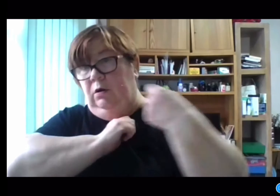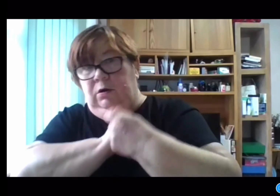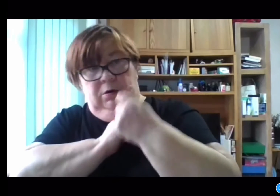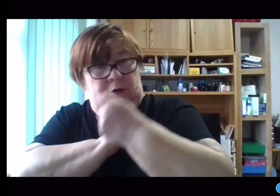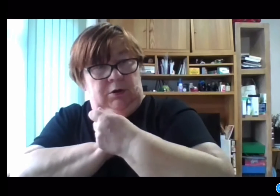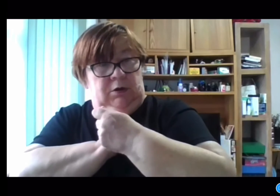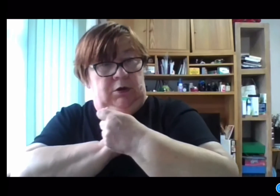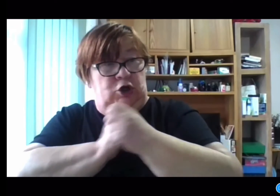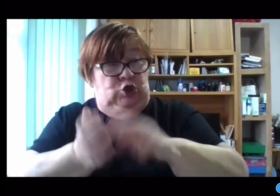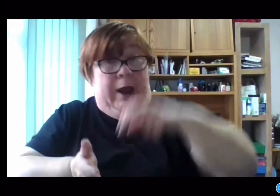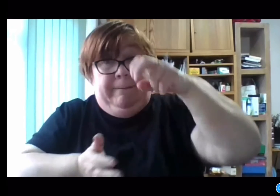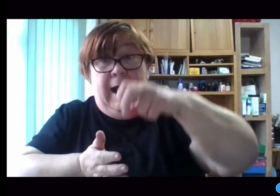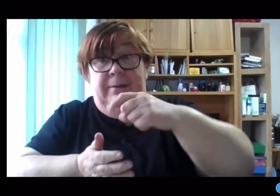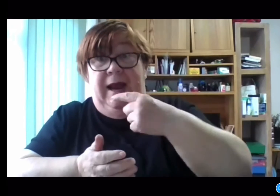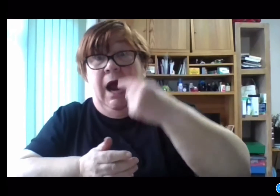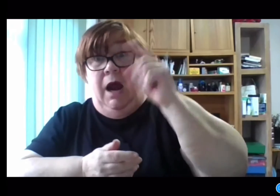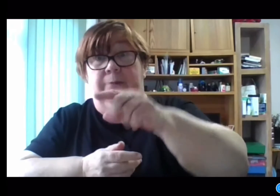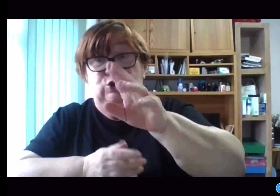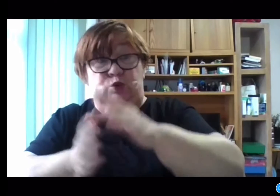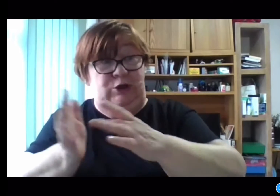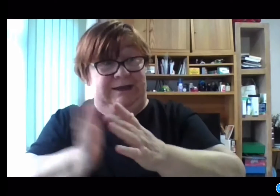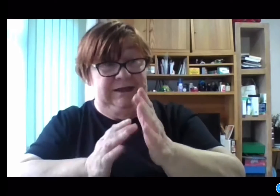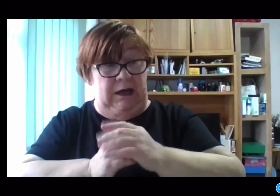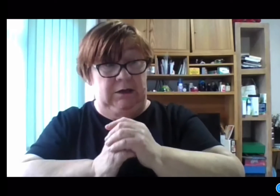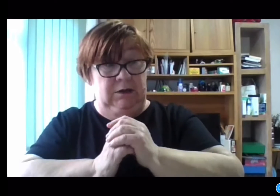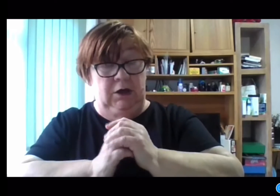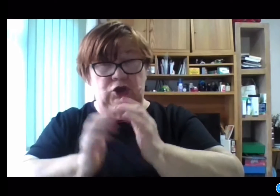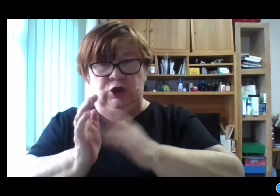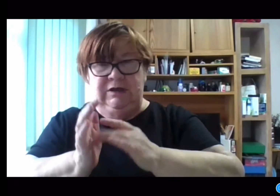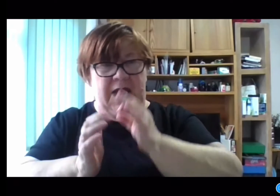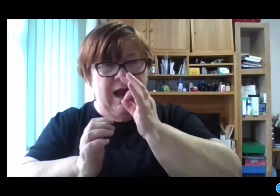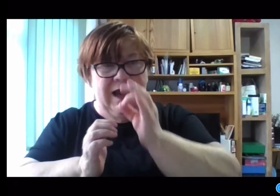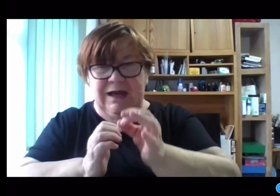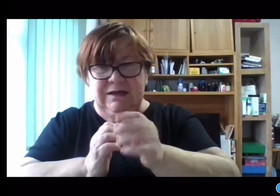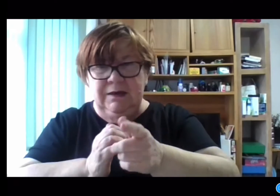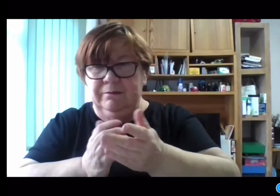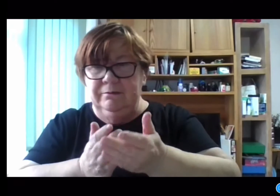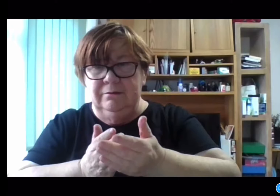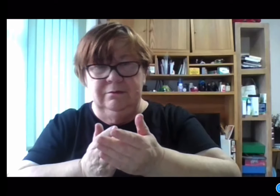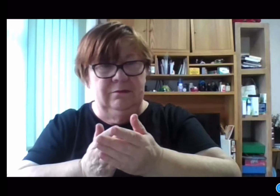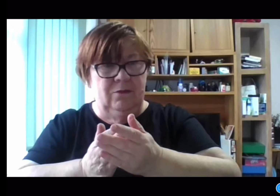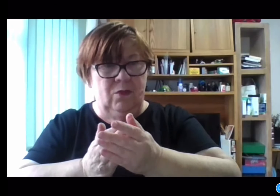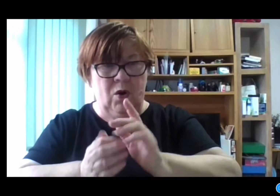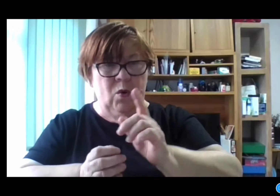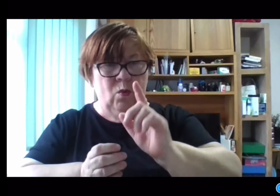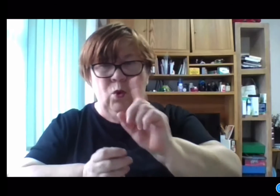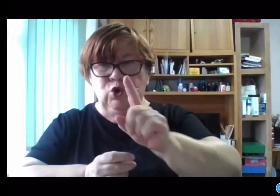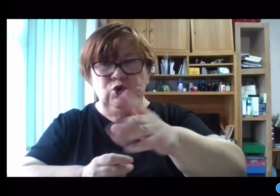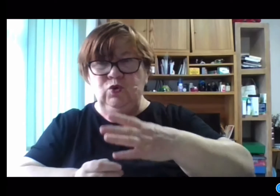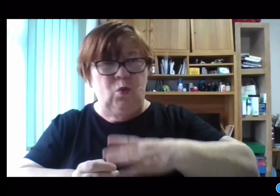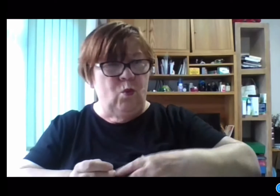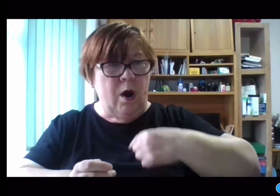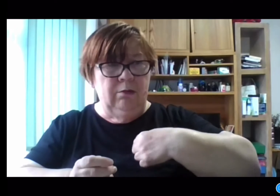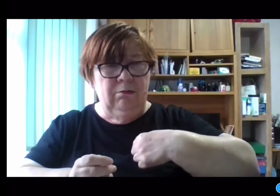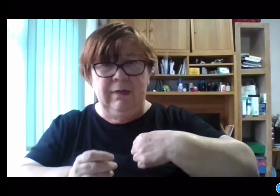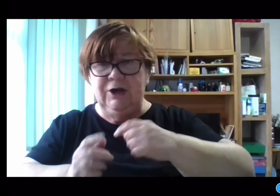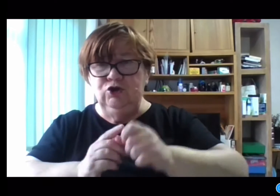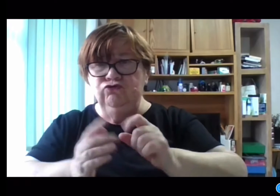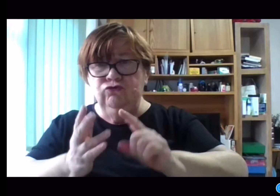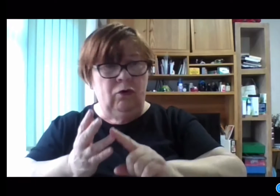Bartimaeus threw over his cloak and jumped up and came to Jesus. And Jesus asked him, what do you